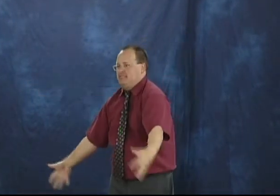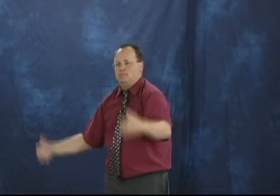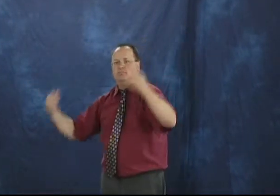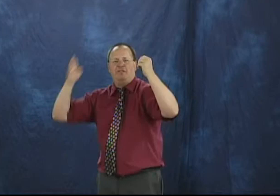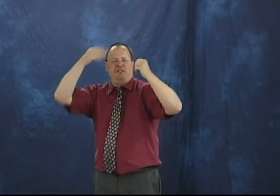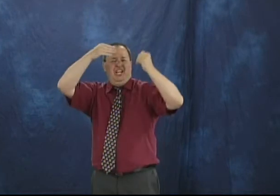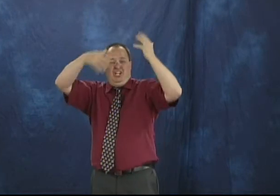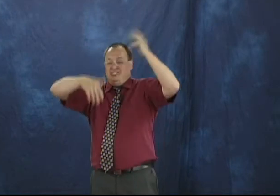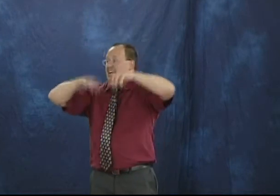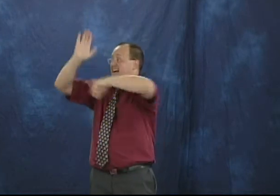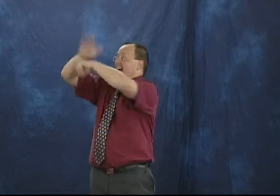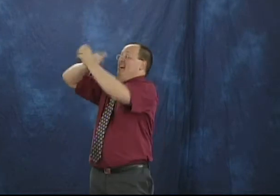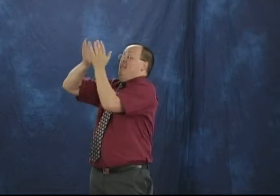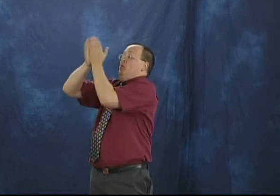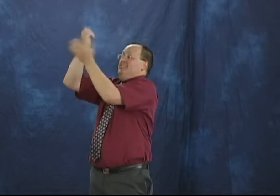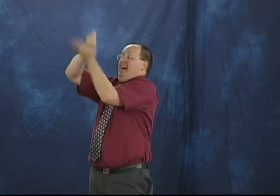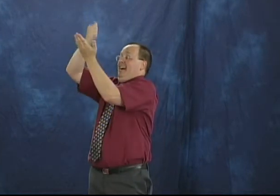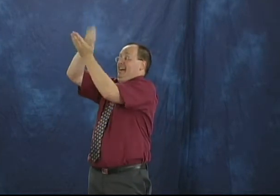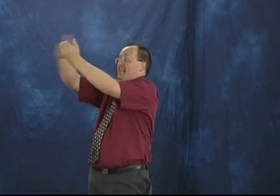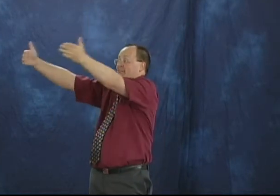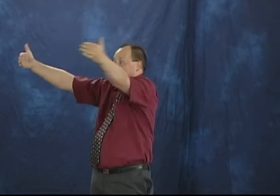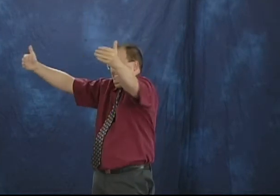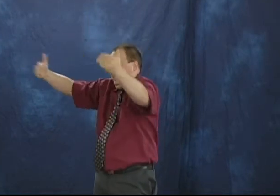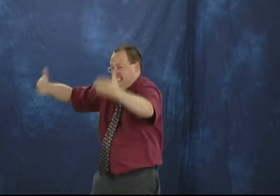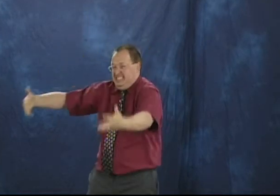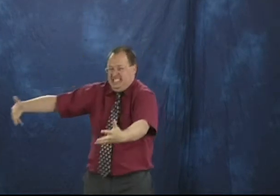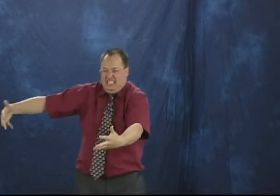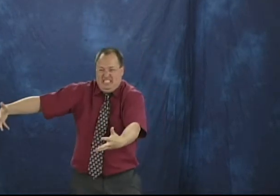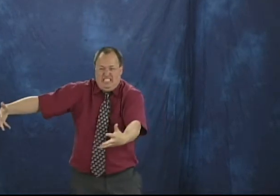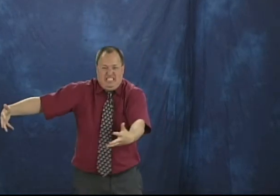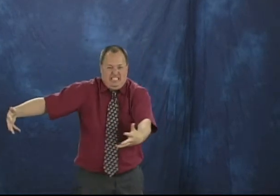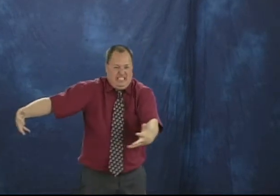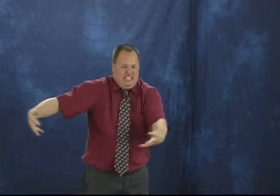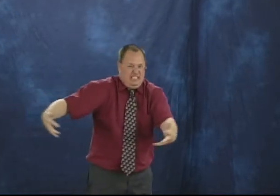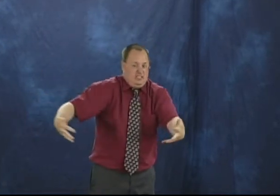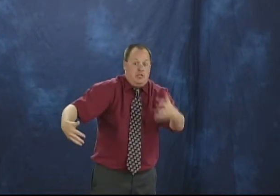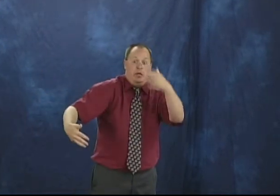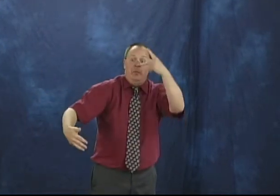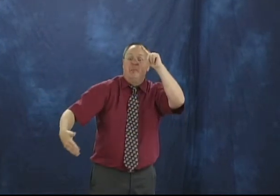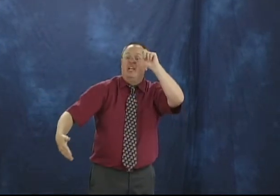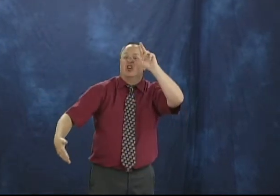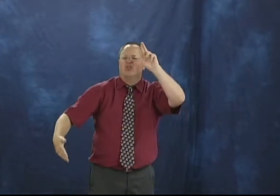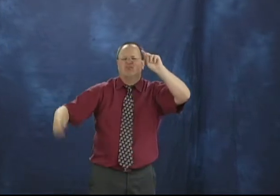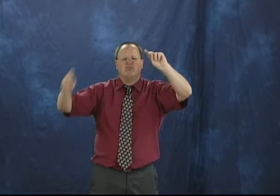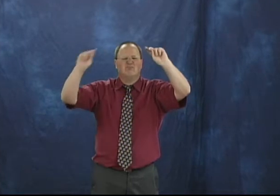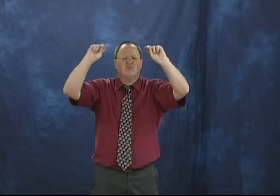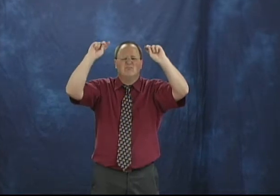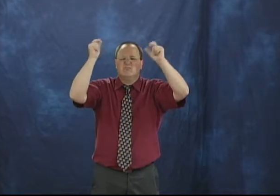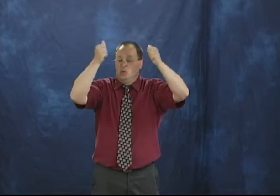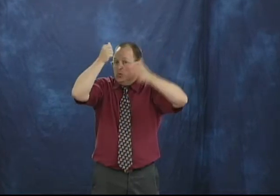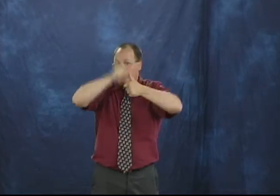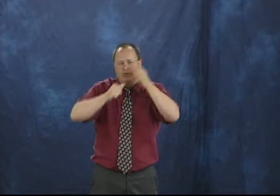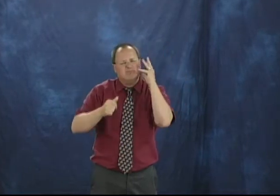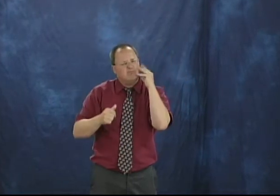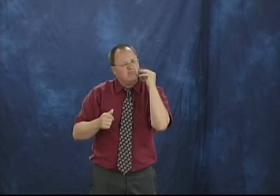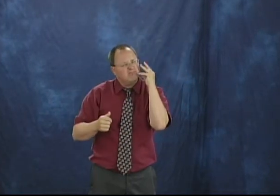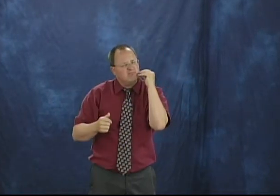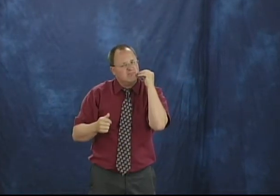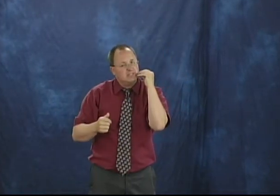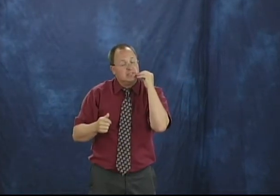so filled with fish that it broke. And Peter was hauling in that catch